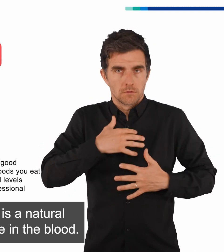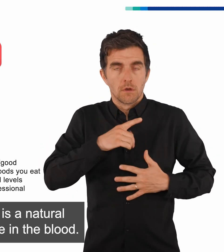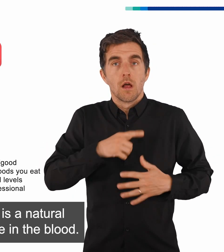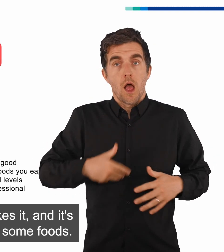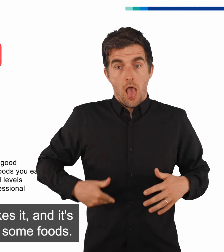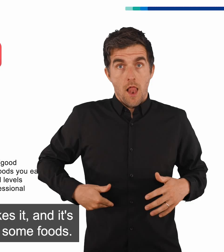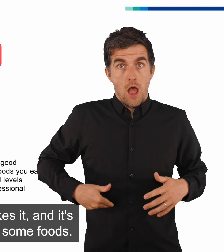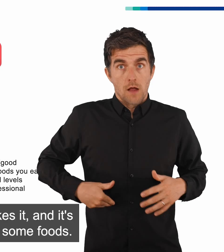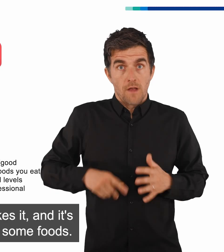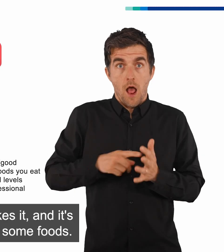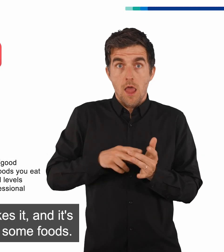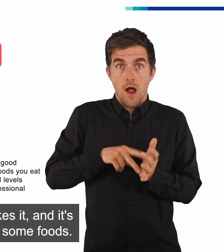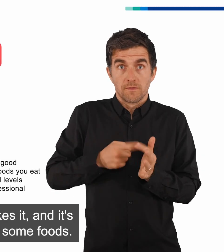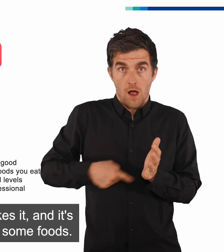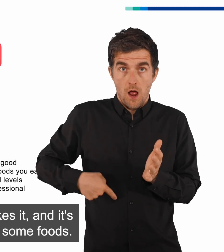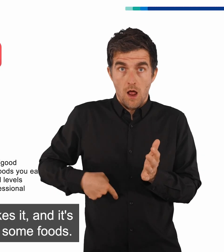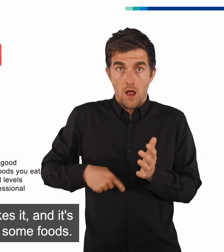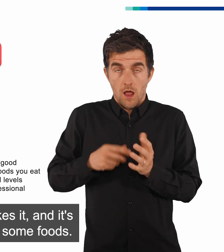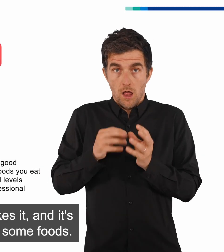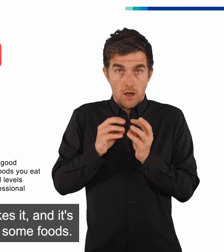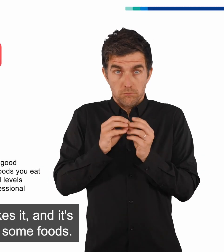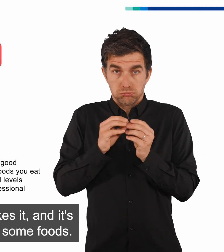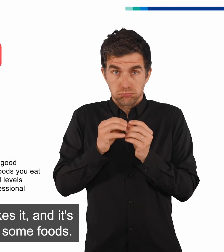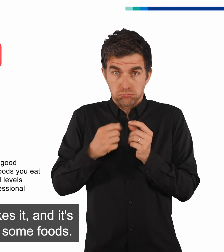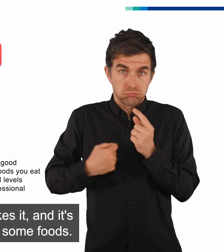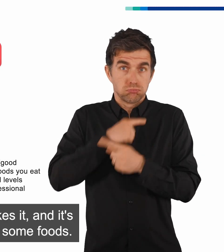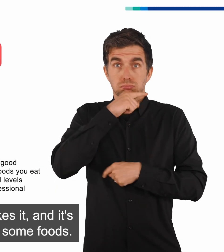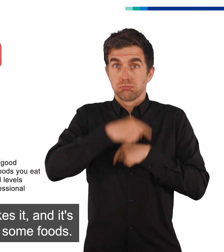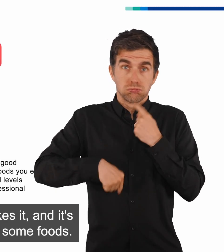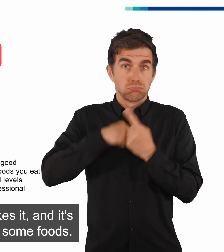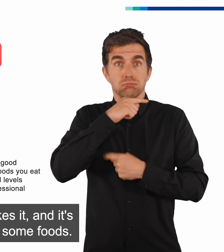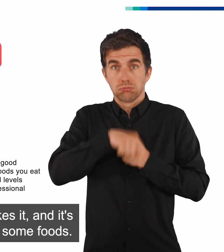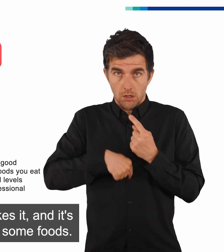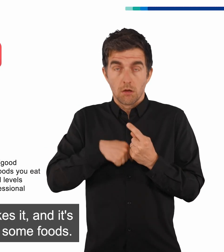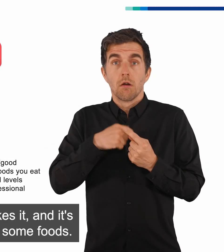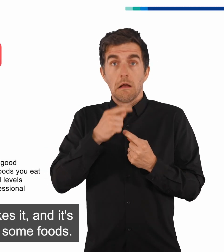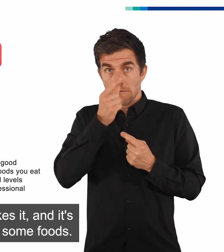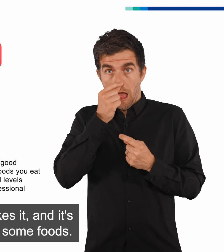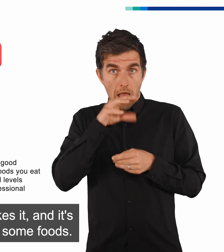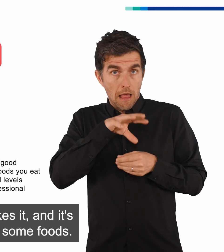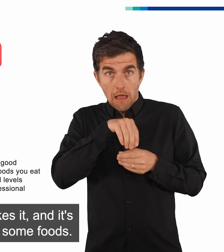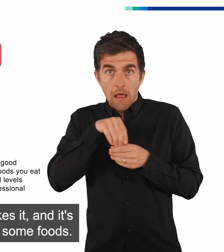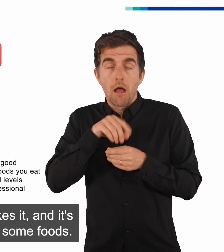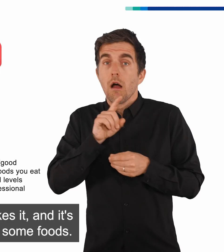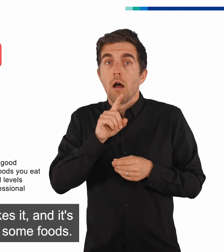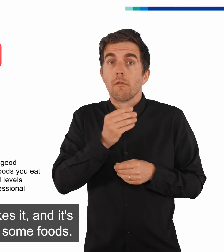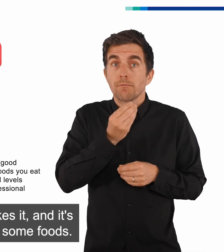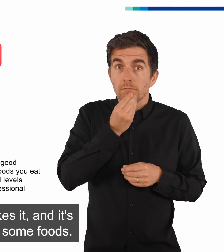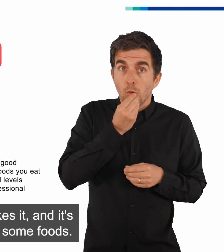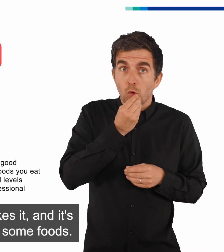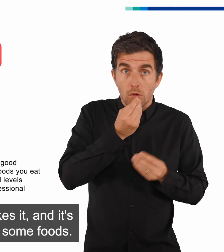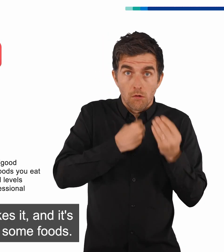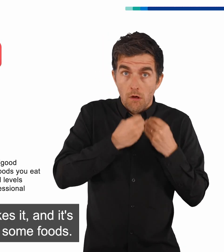body cells healthy. High levels of bad cholesterol can raise the risk of heart disease, stroke, and vascular